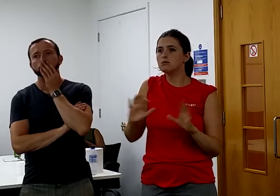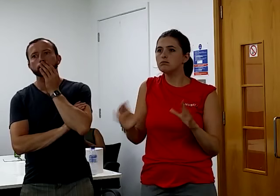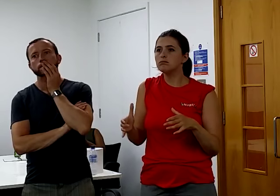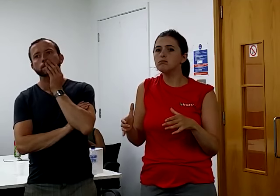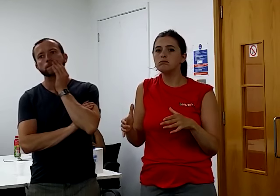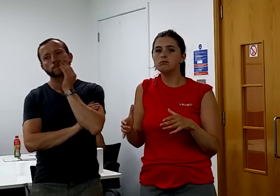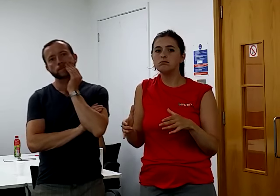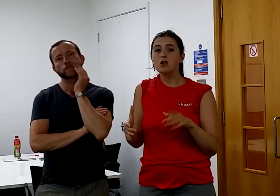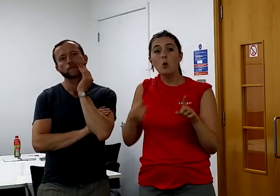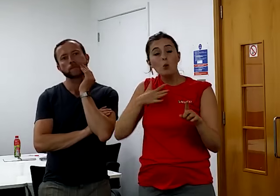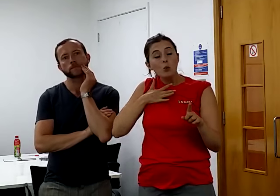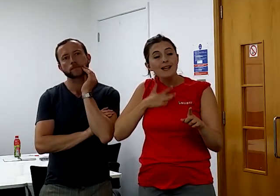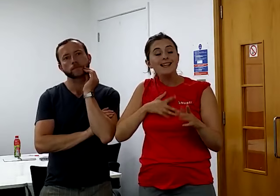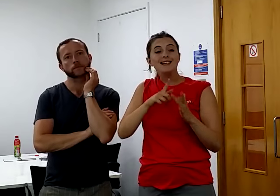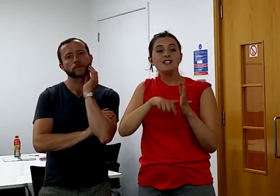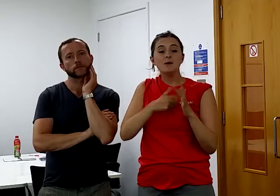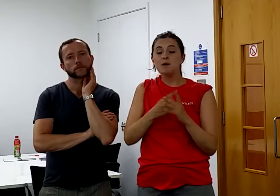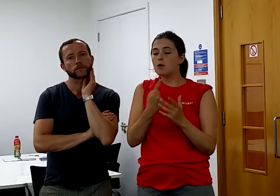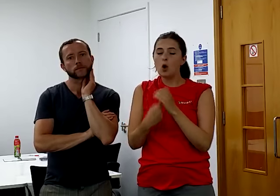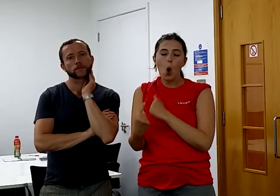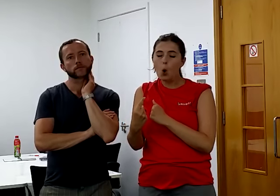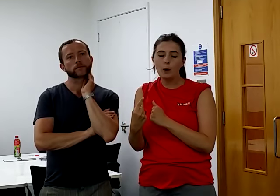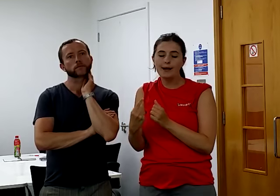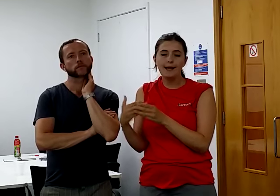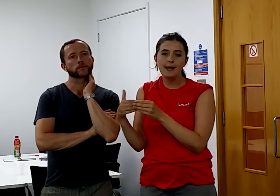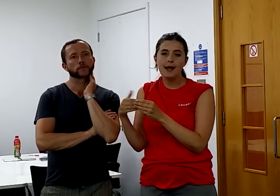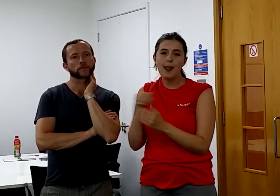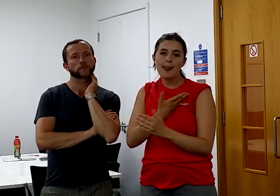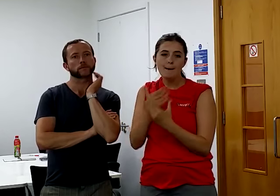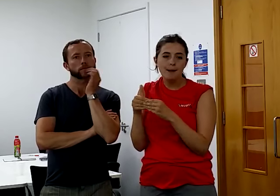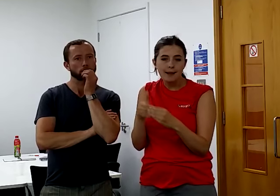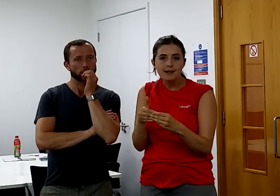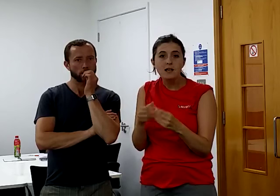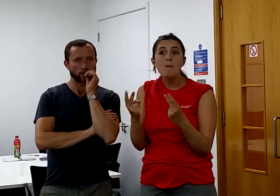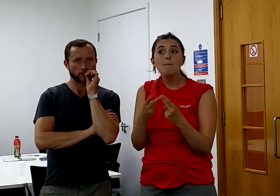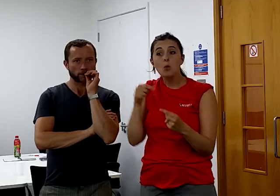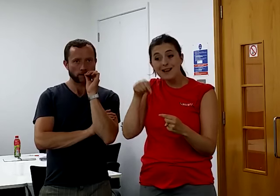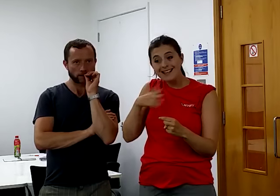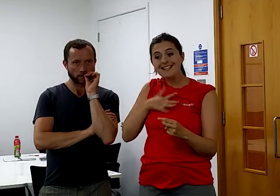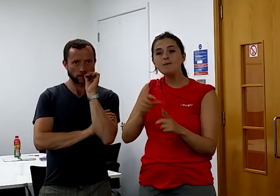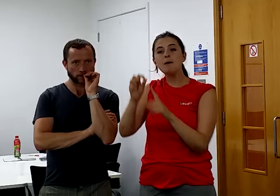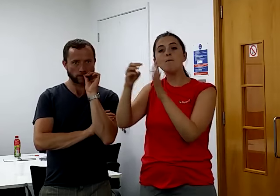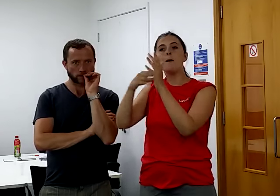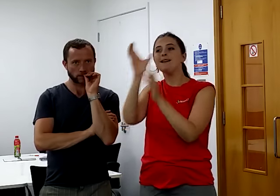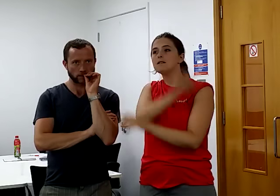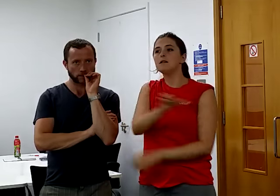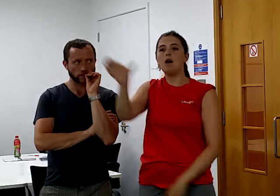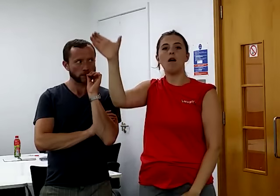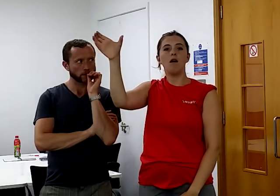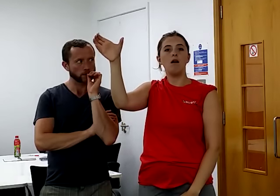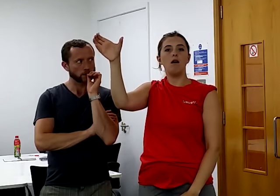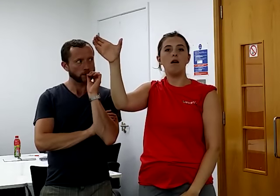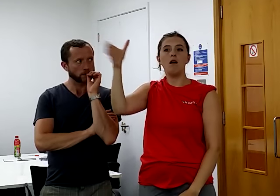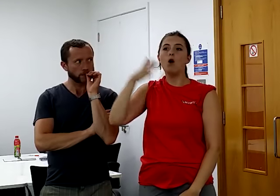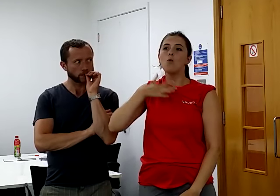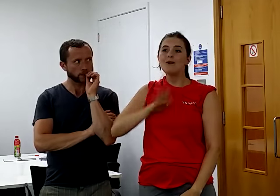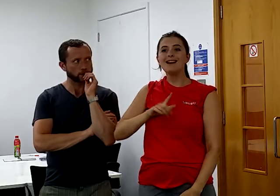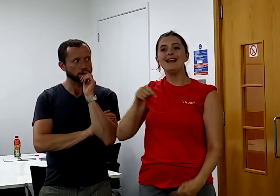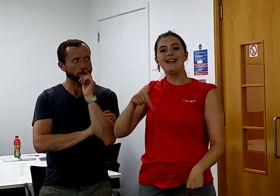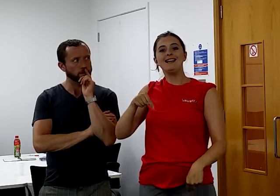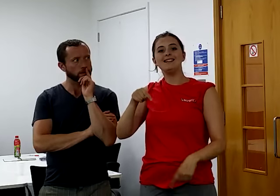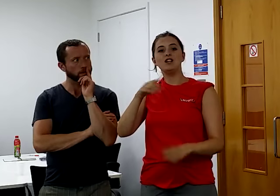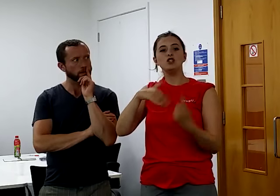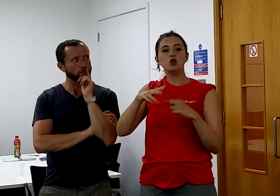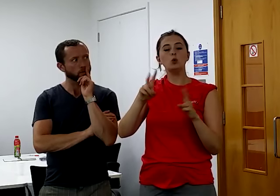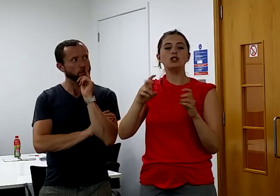need Jeremy, not merely as Labour leader, though yes, of course we need him for that, but we need him as Prime Minister. We need a socialist government